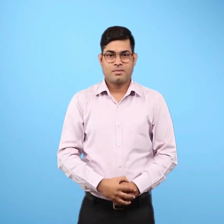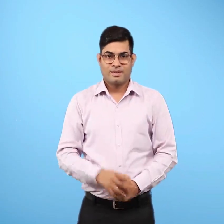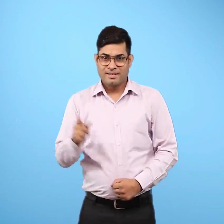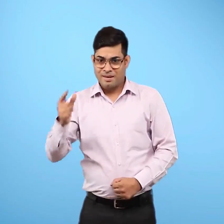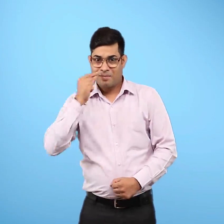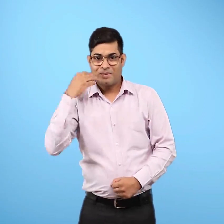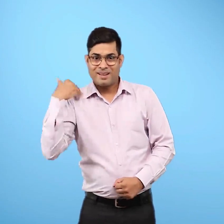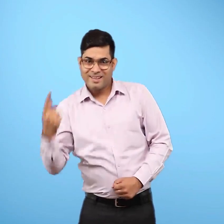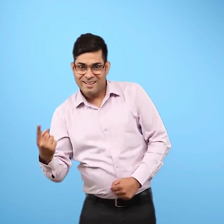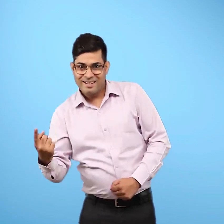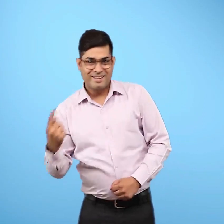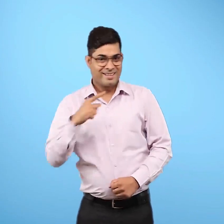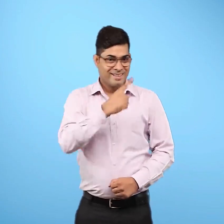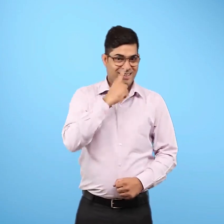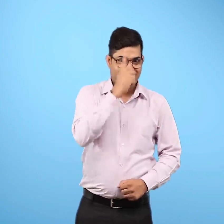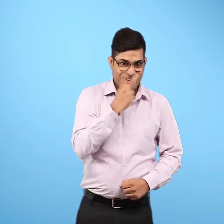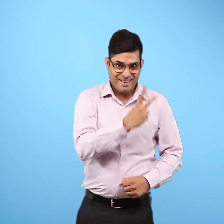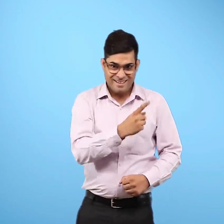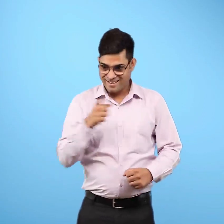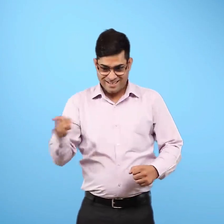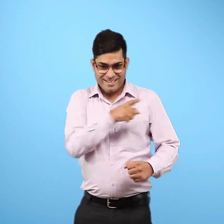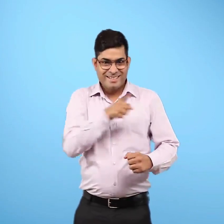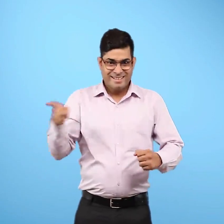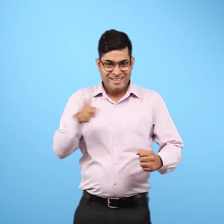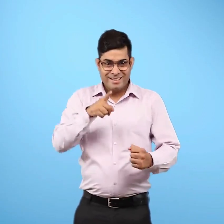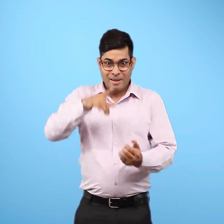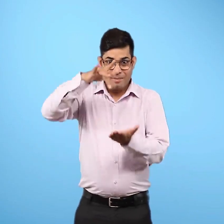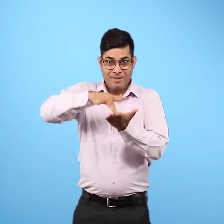In between we see the entire calculation being done.